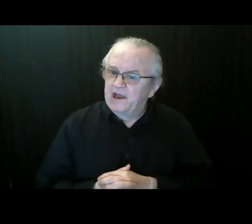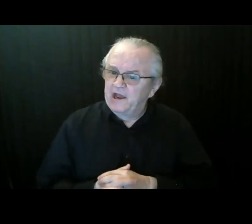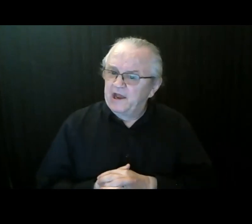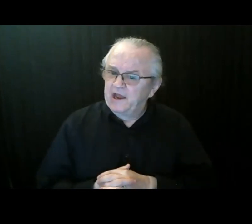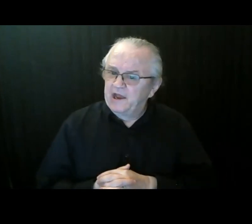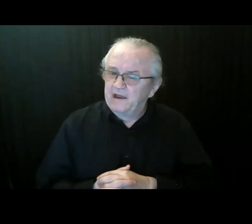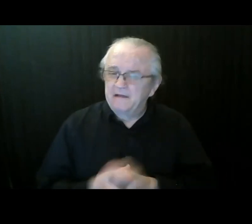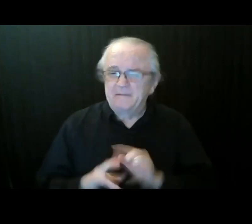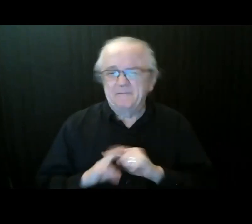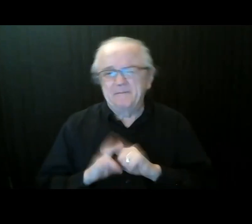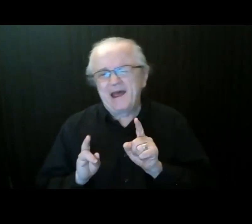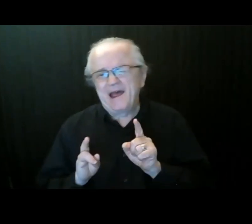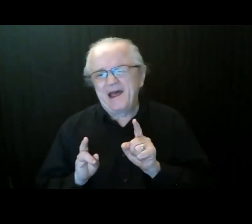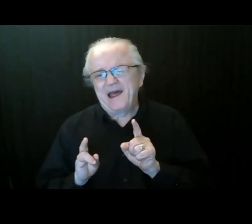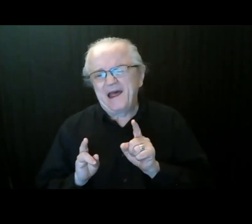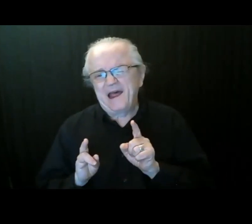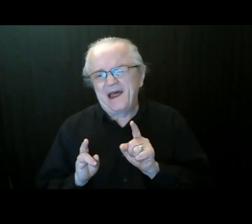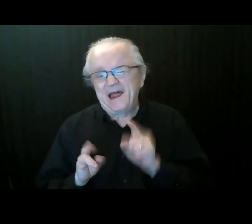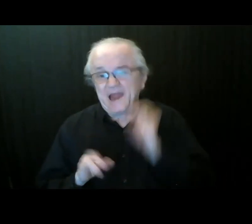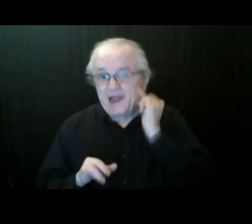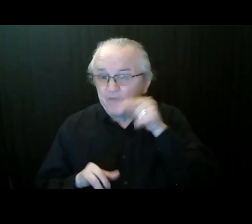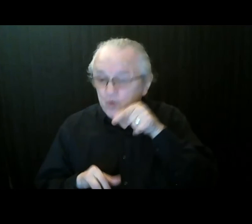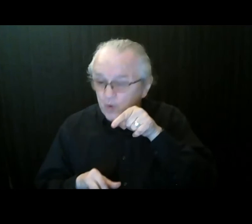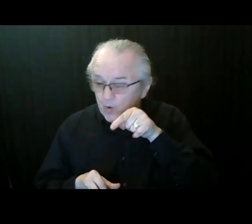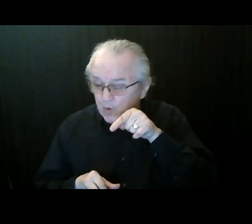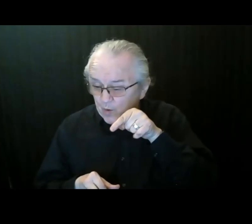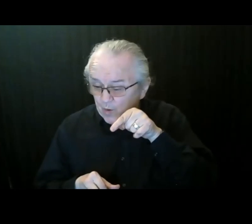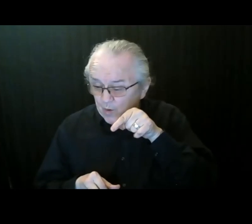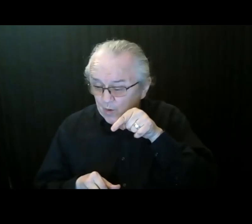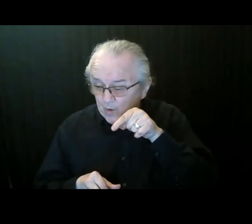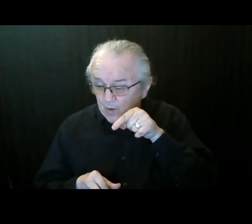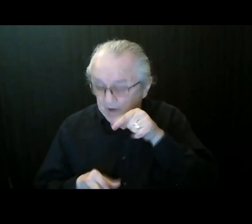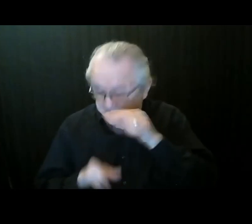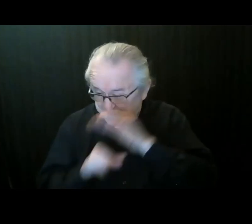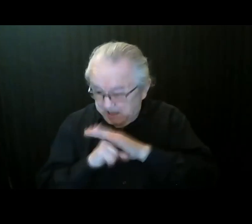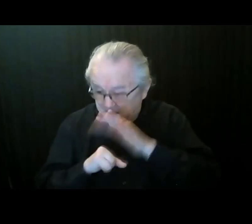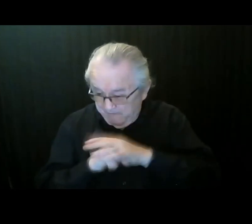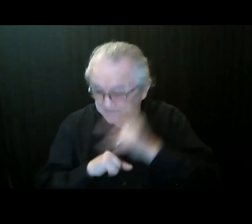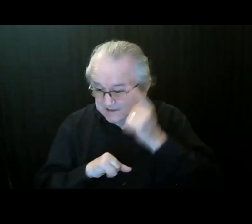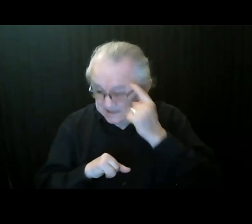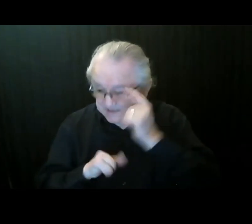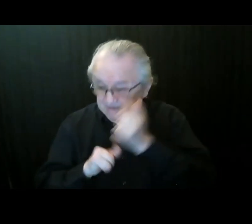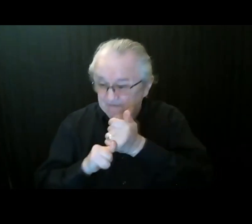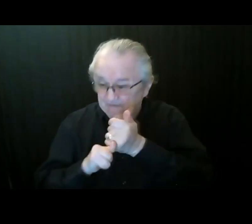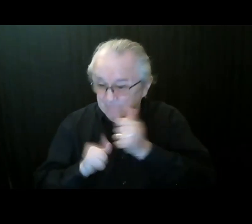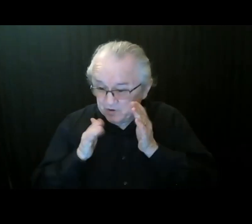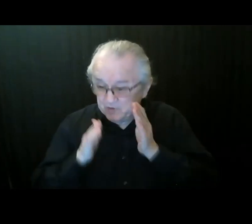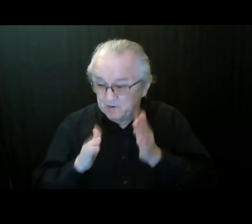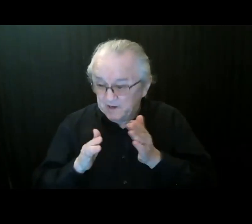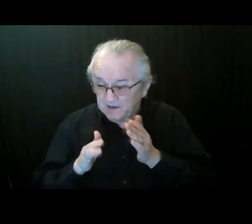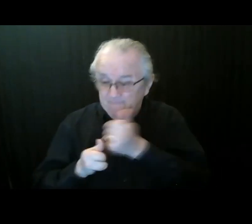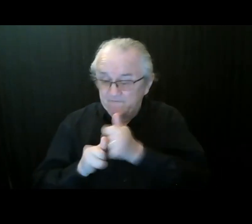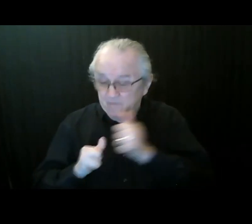But on the other hand, if you have enough sense to get in out of the street and come in out of the